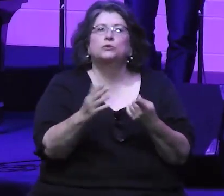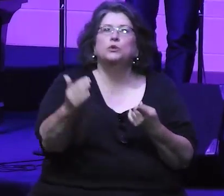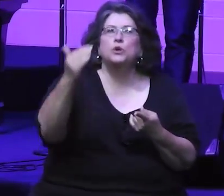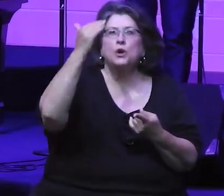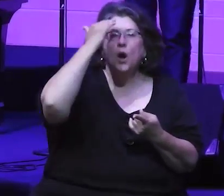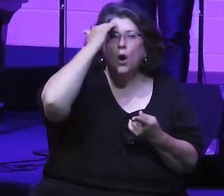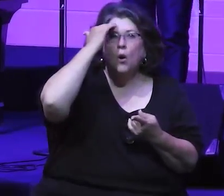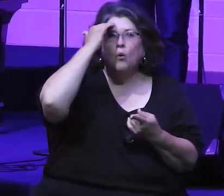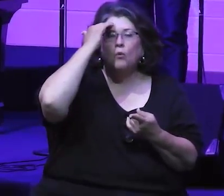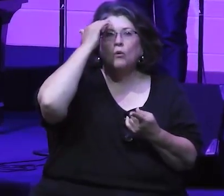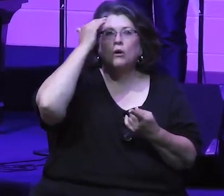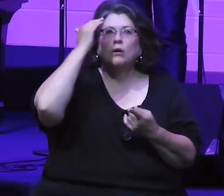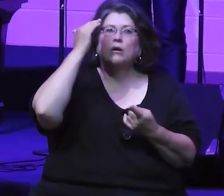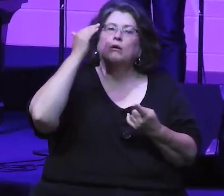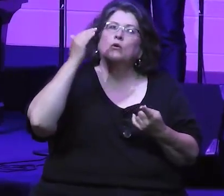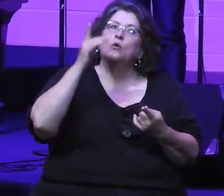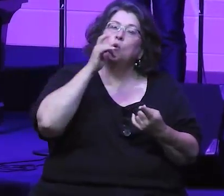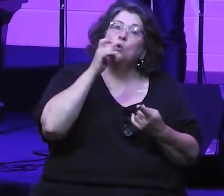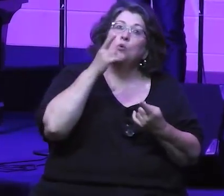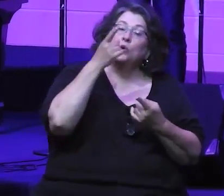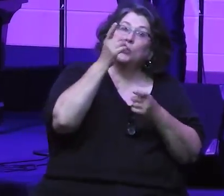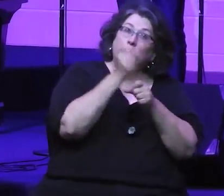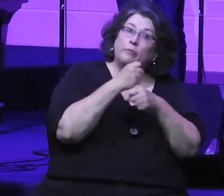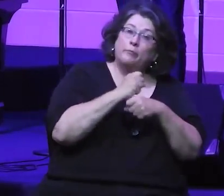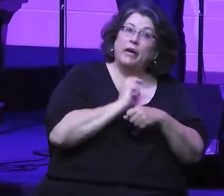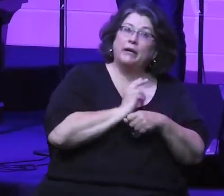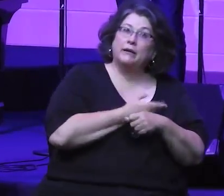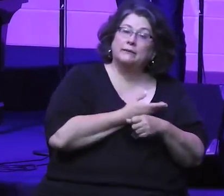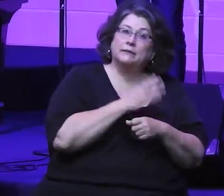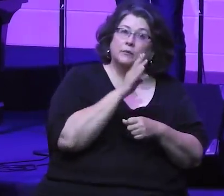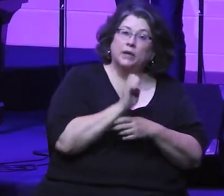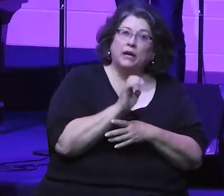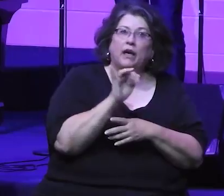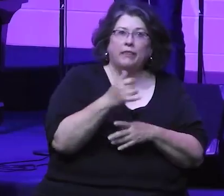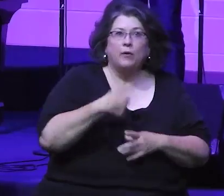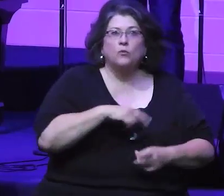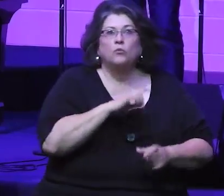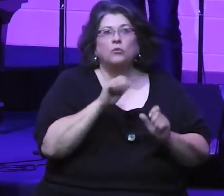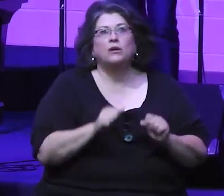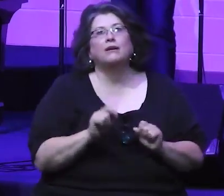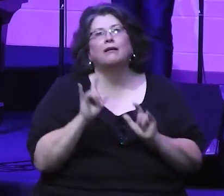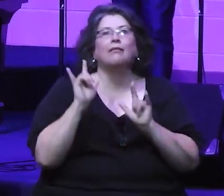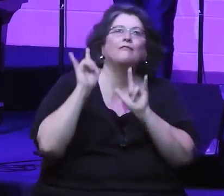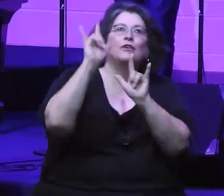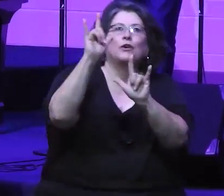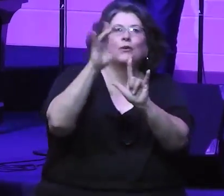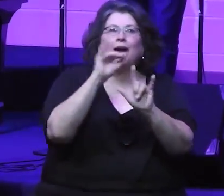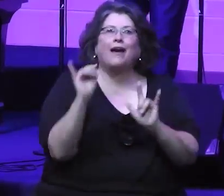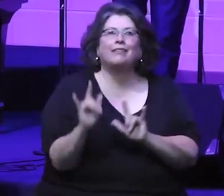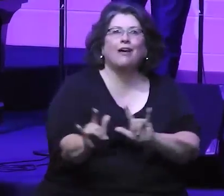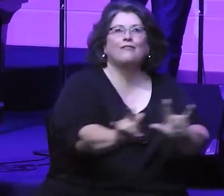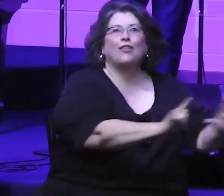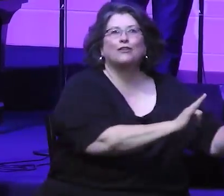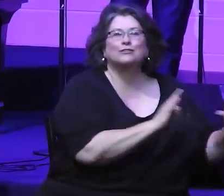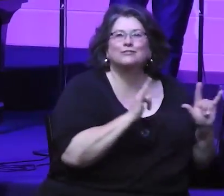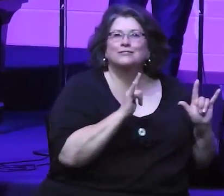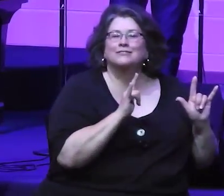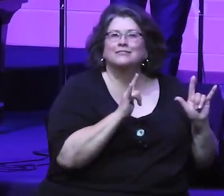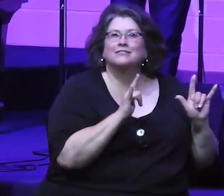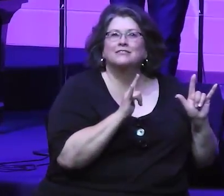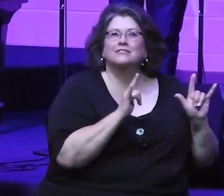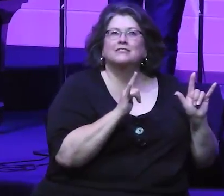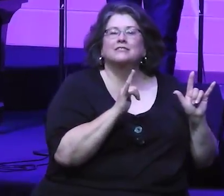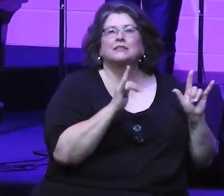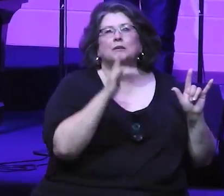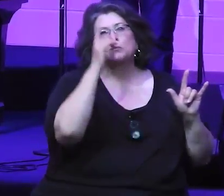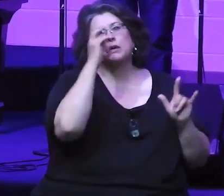you've made us to be, that we would love you and that we would love others well. And we ask this because you are a Father and